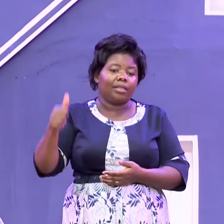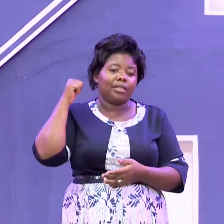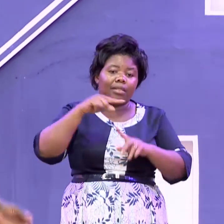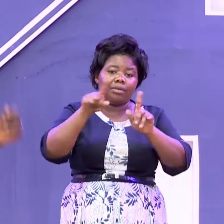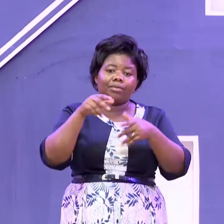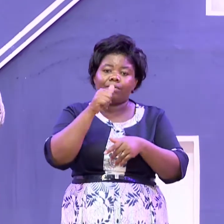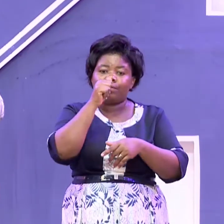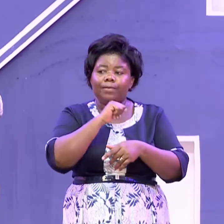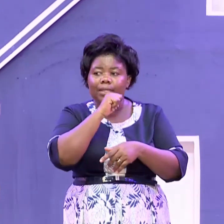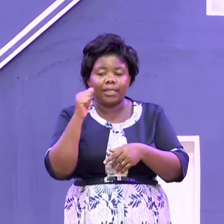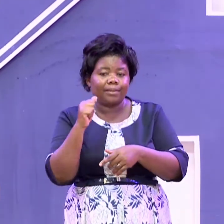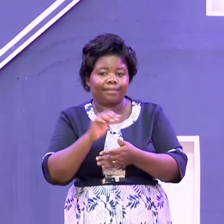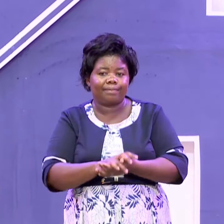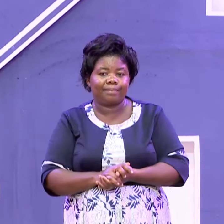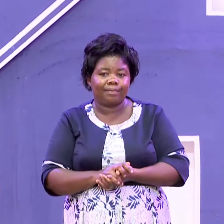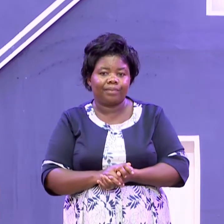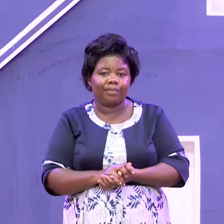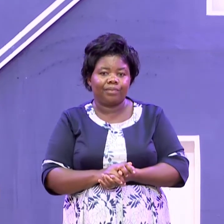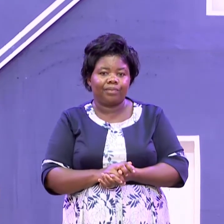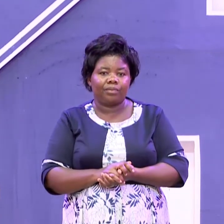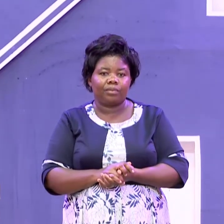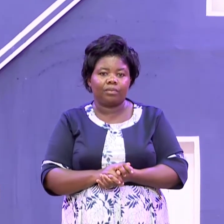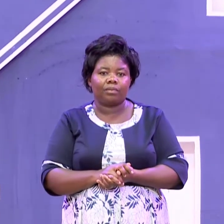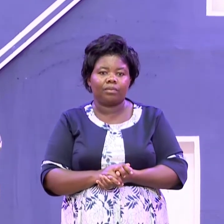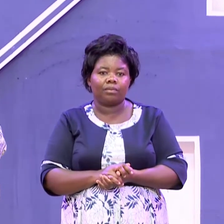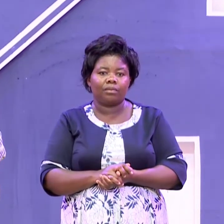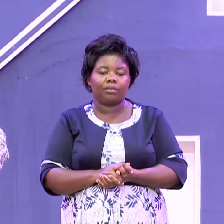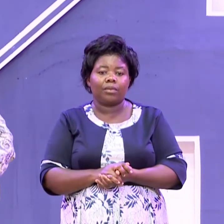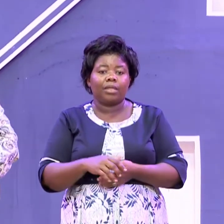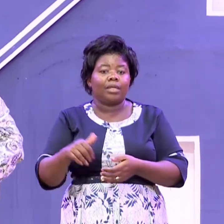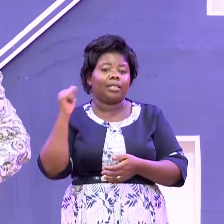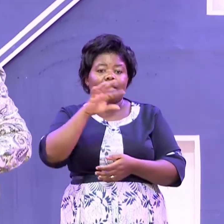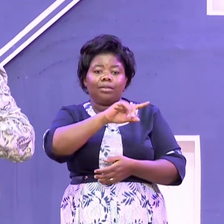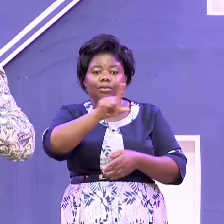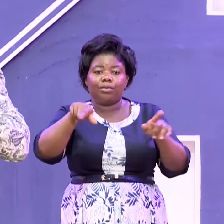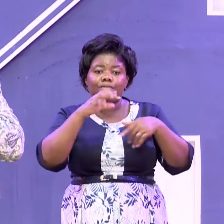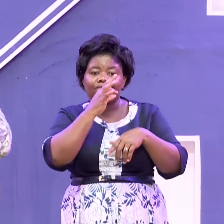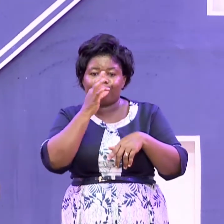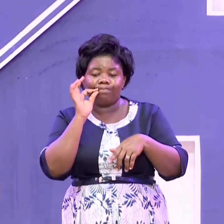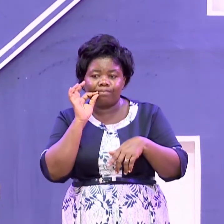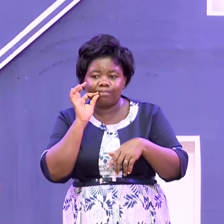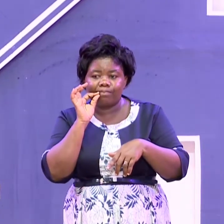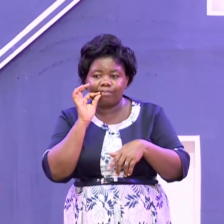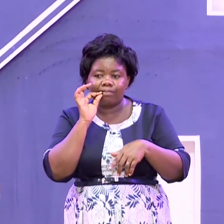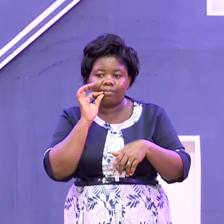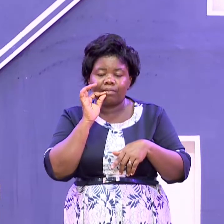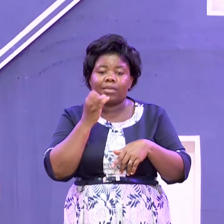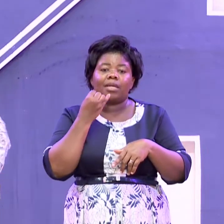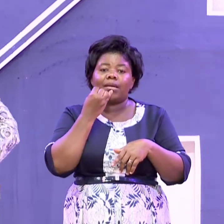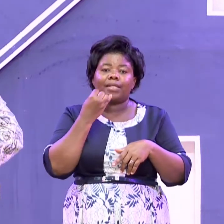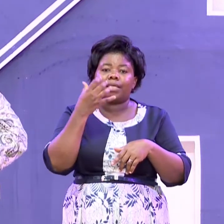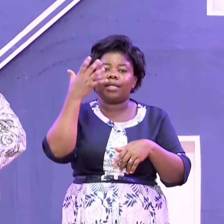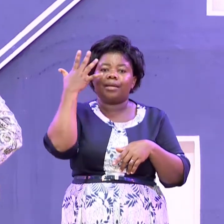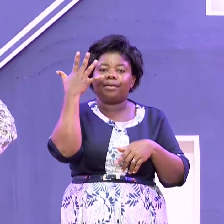so? Yes. Yeah. Onakurogo, tuwabademu kusiba na kusaba. Kwa asili, onakurajo. Yes. In Isaiah 58, he says, verse 6.